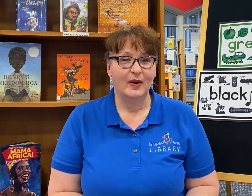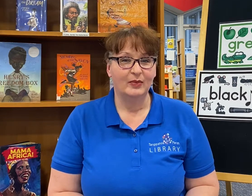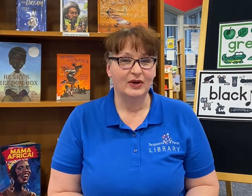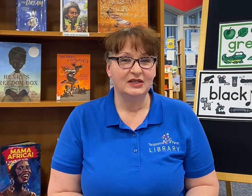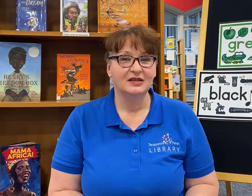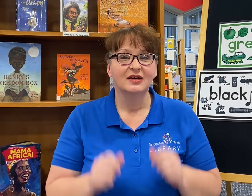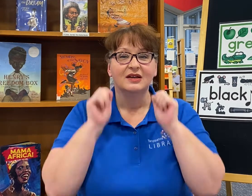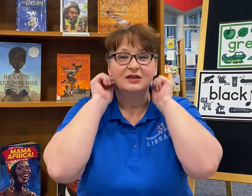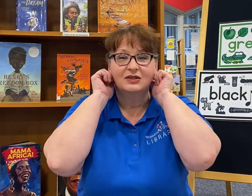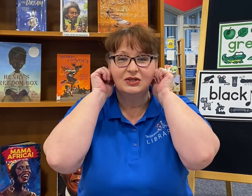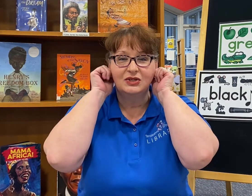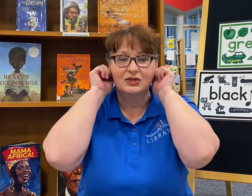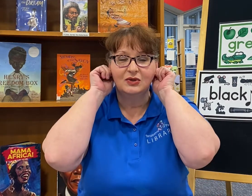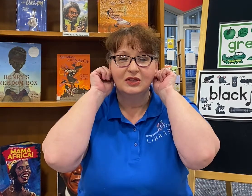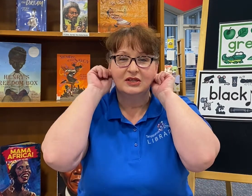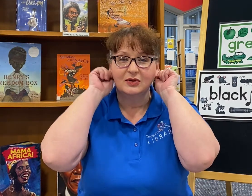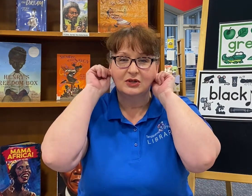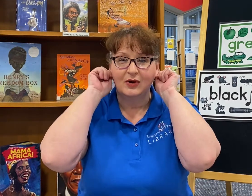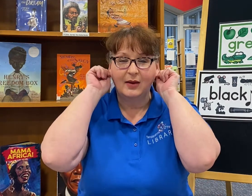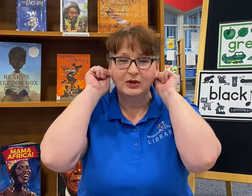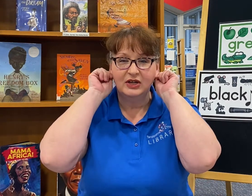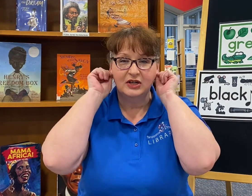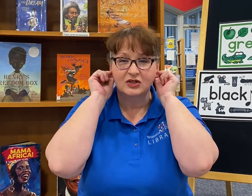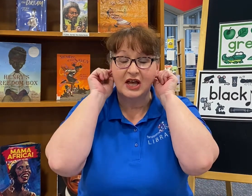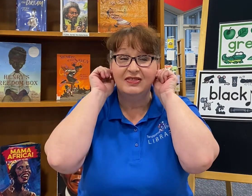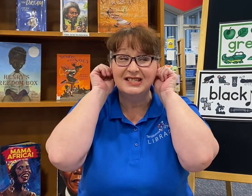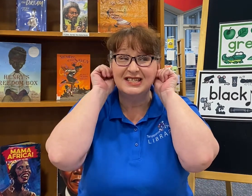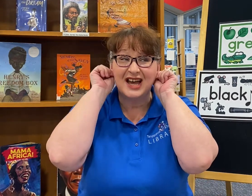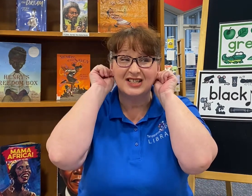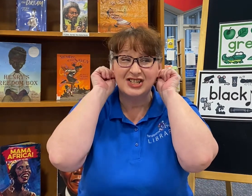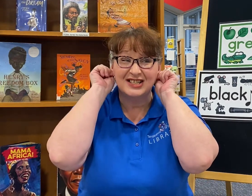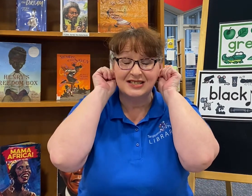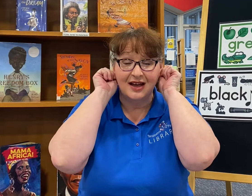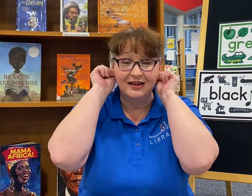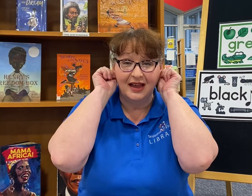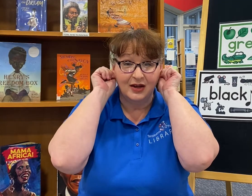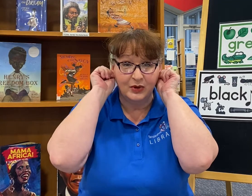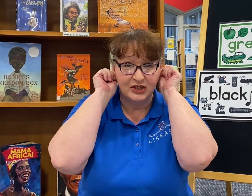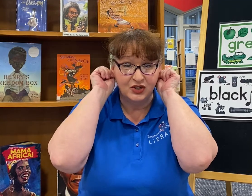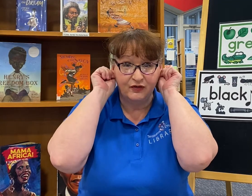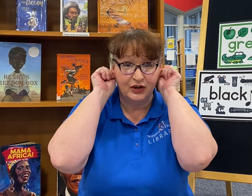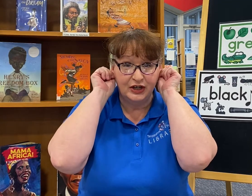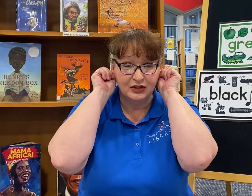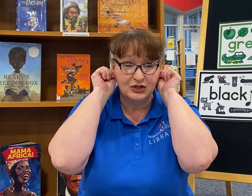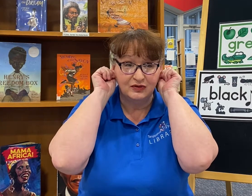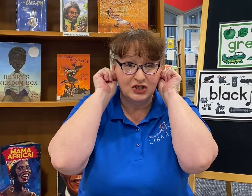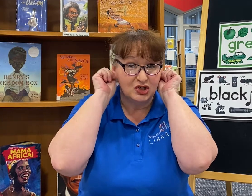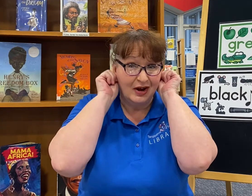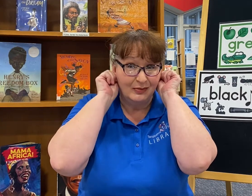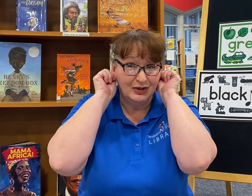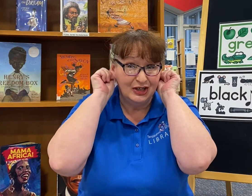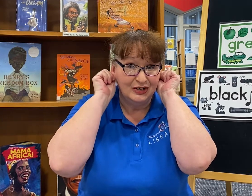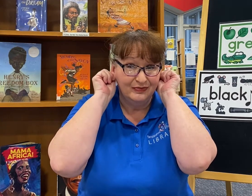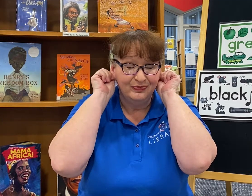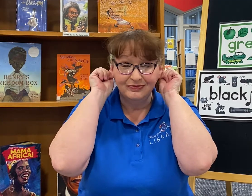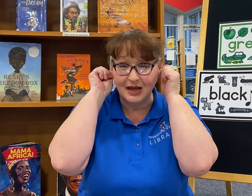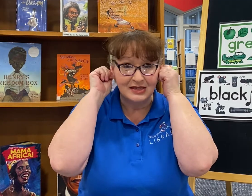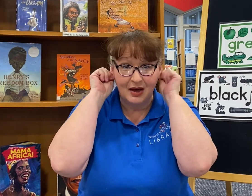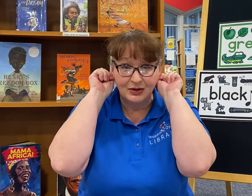it? So you grab your ears, and this is actually the sign language for ear too. If you just grab your ear, that's how you would do it